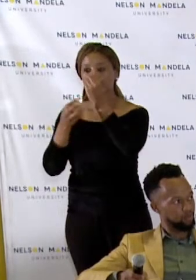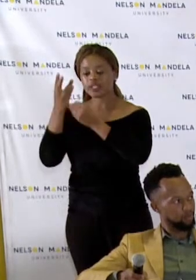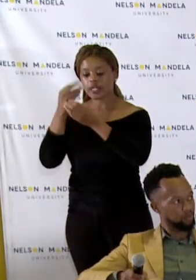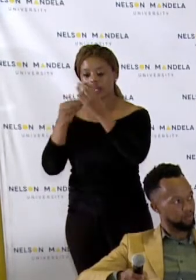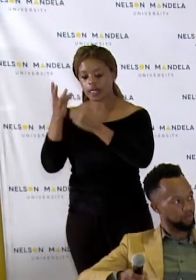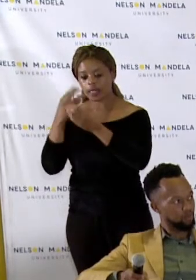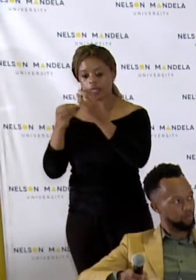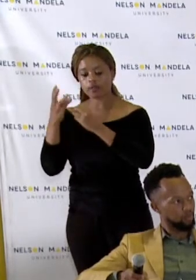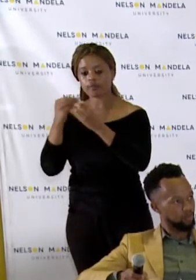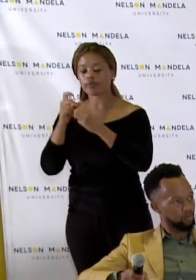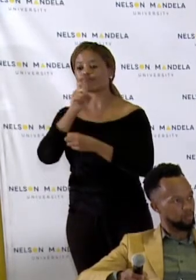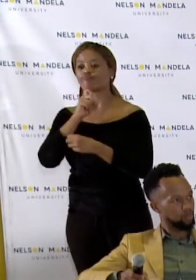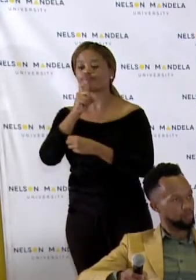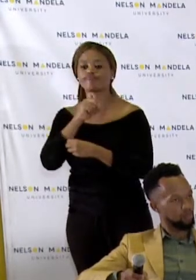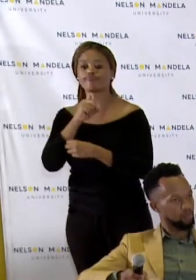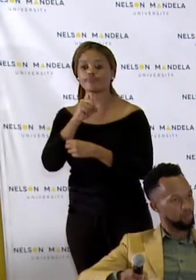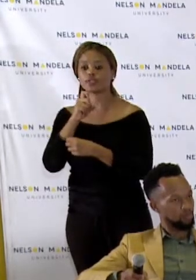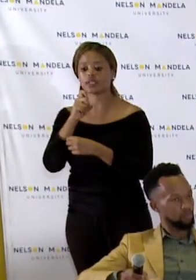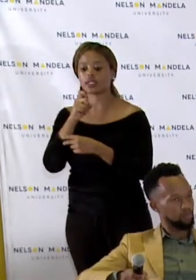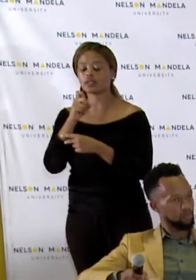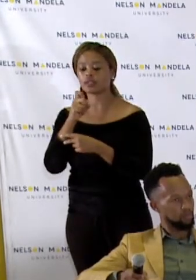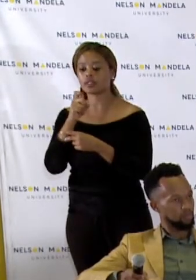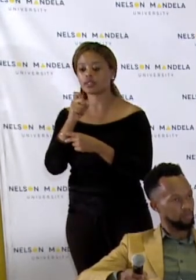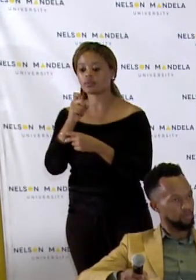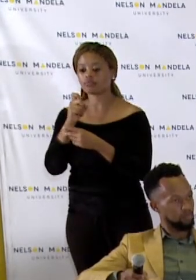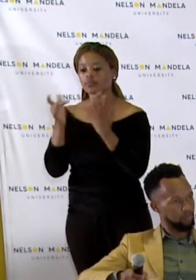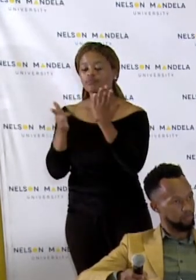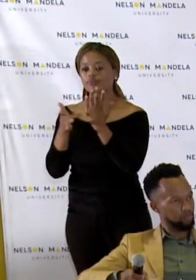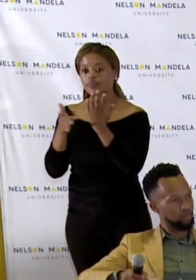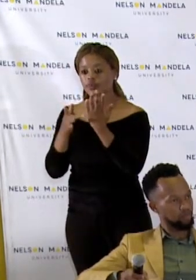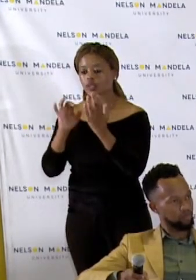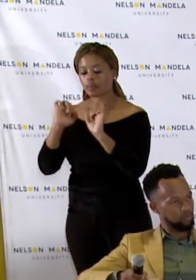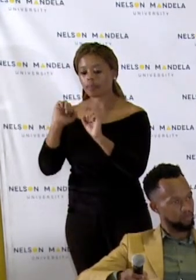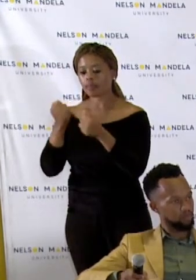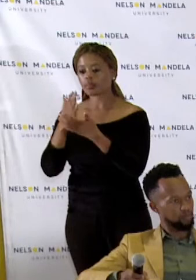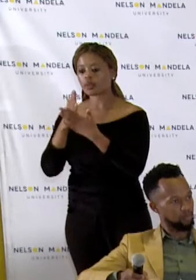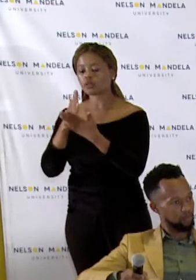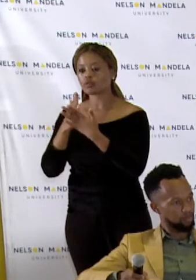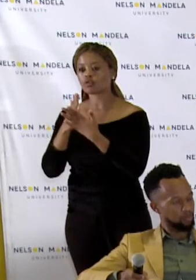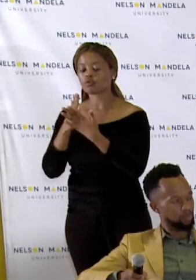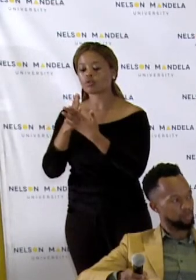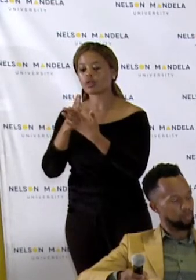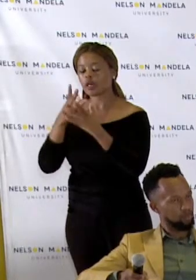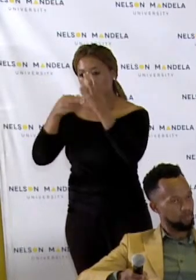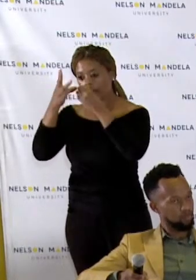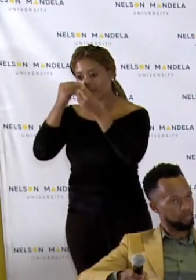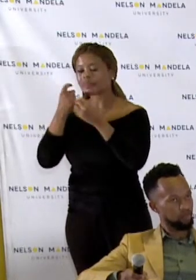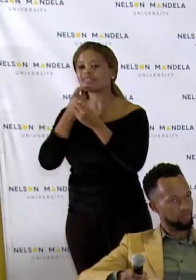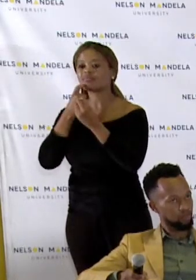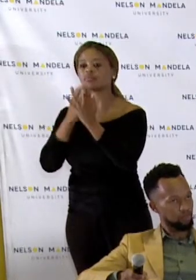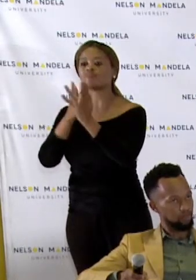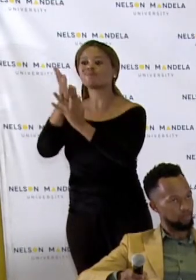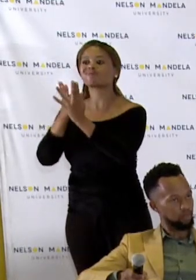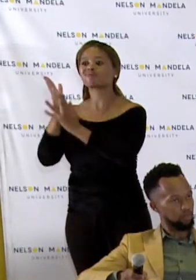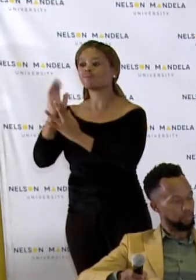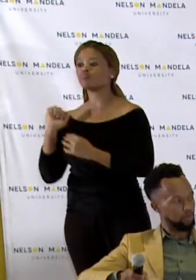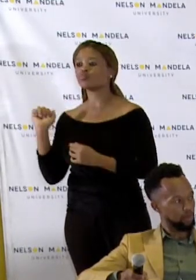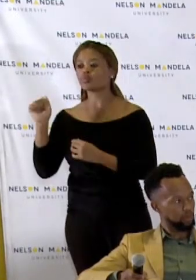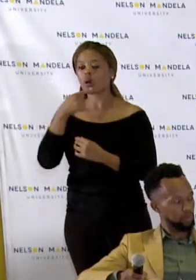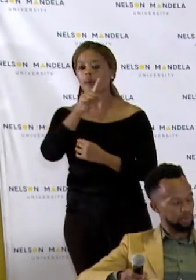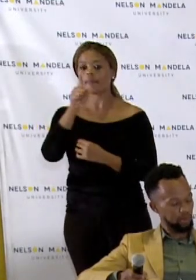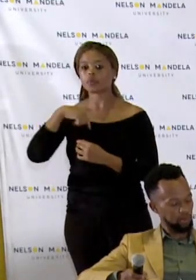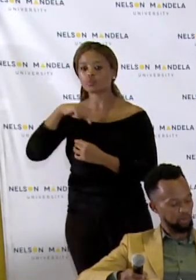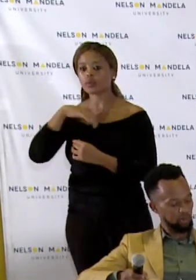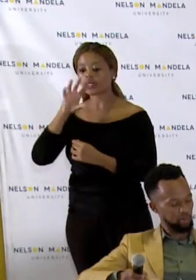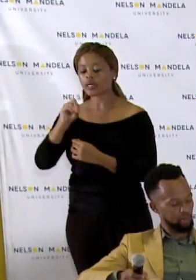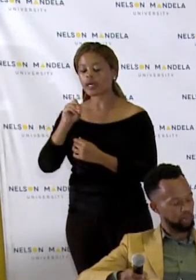information product. It's utilizing technological instruments to make sure information is easily accessible to everyone. But we do have